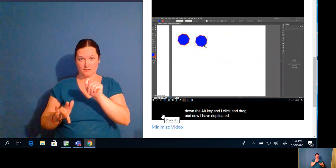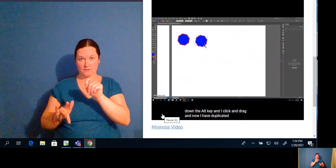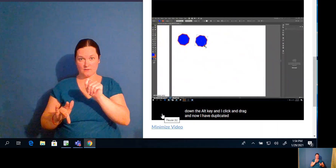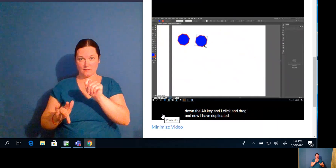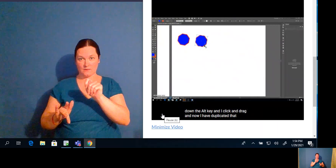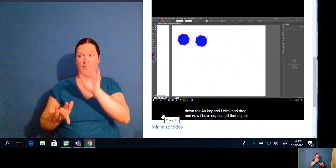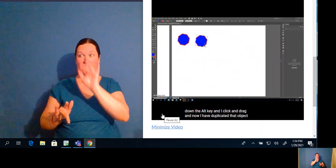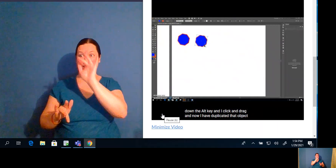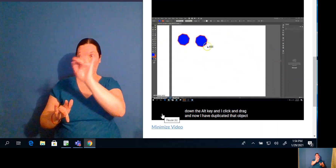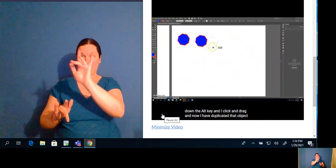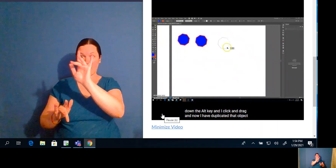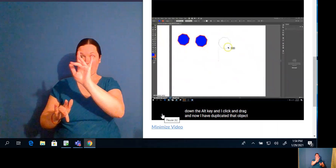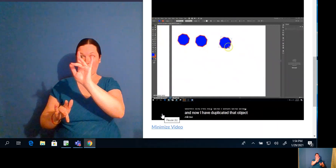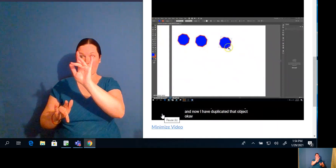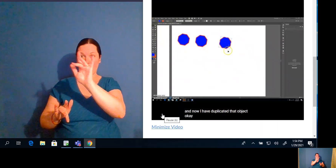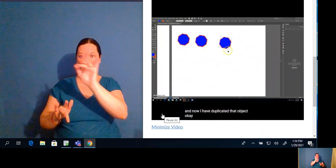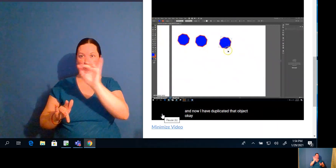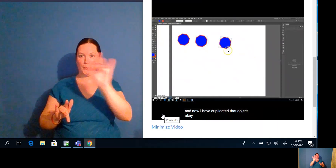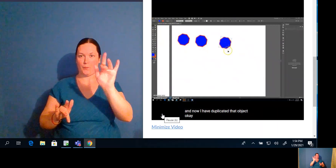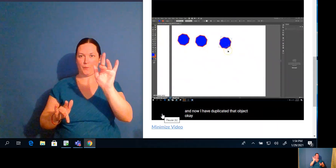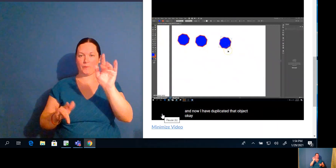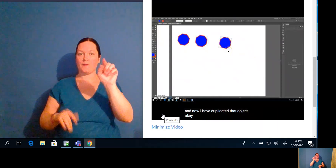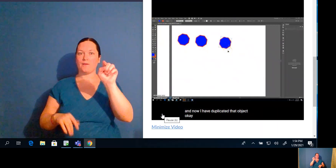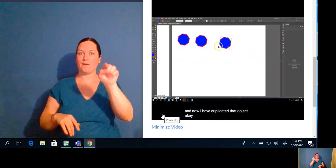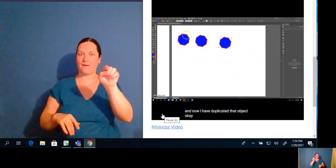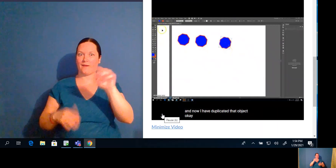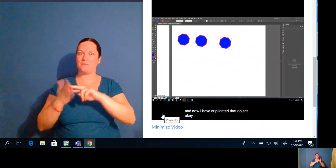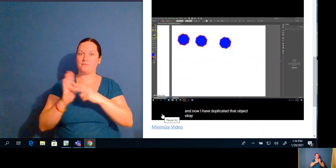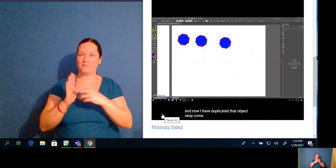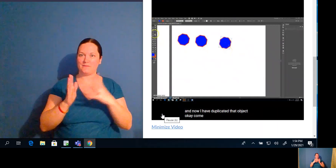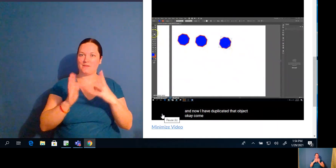now I have duplicated that object. Okay.